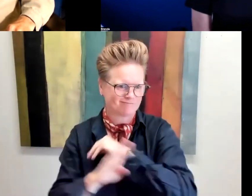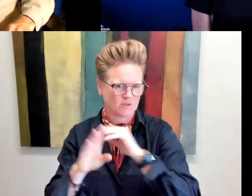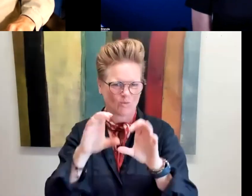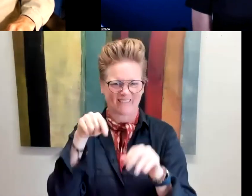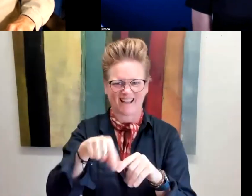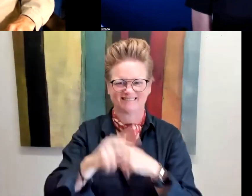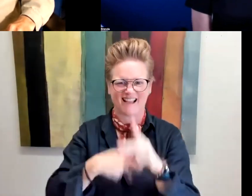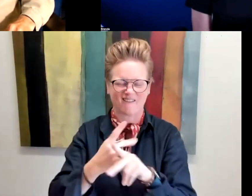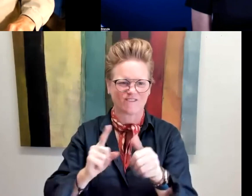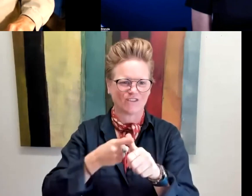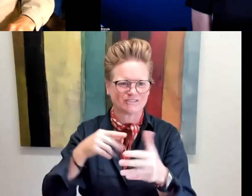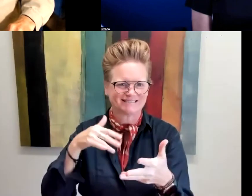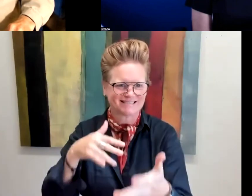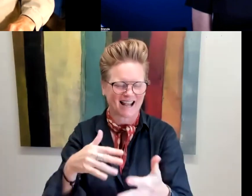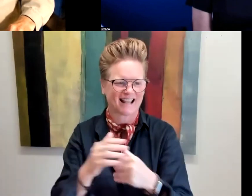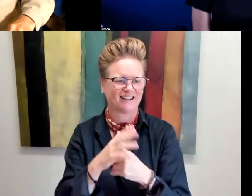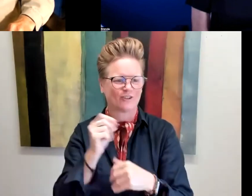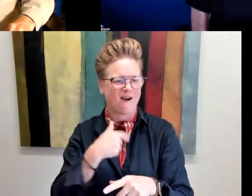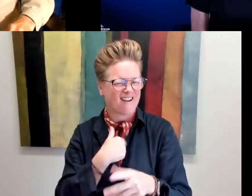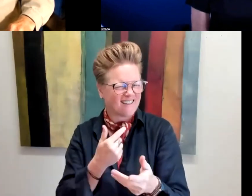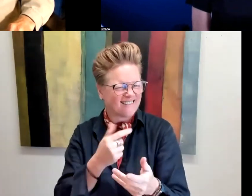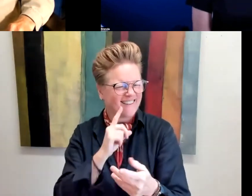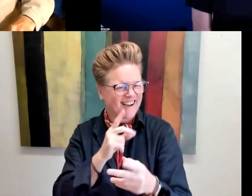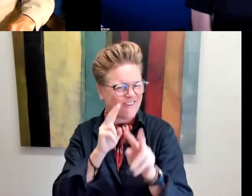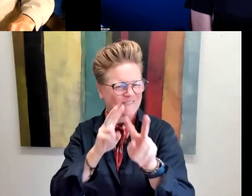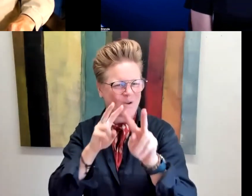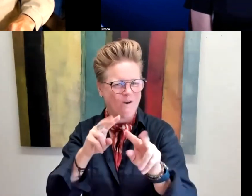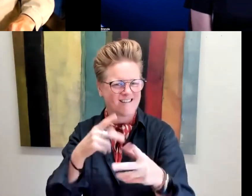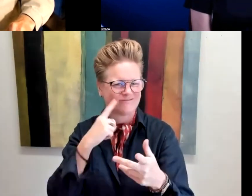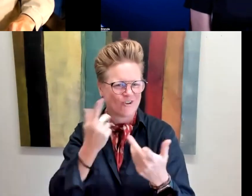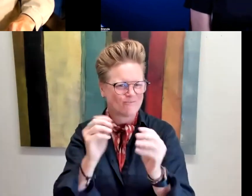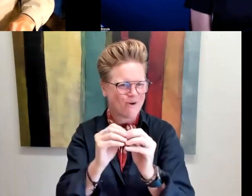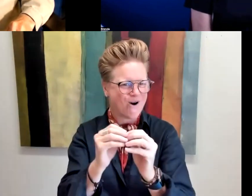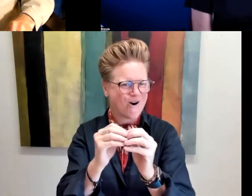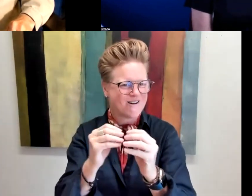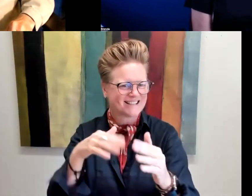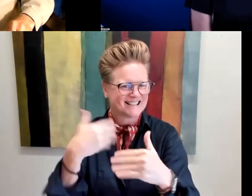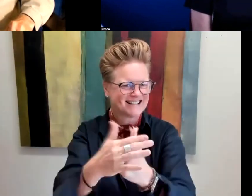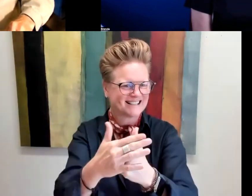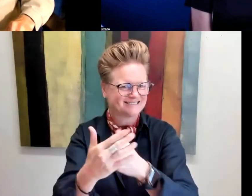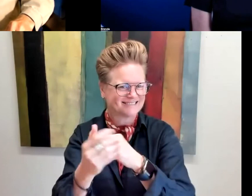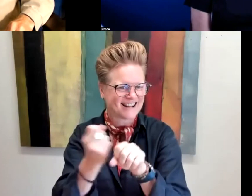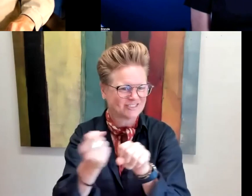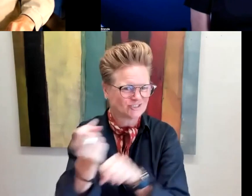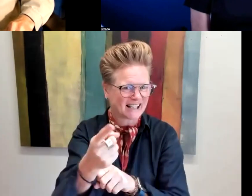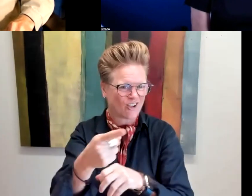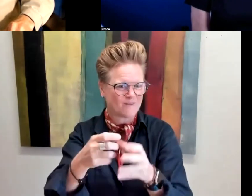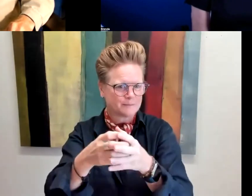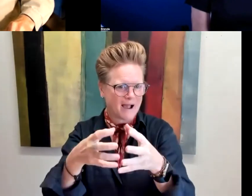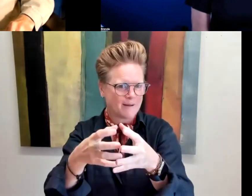and how you put together and doing this kind of first study. So I look forward to hearing